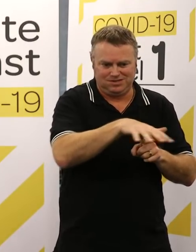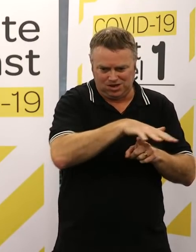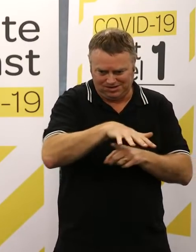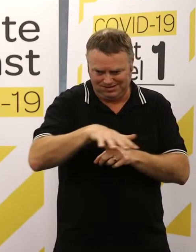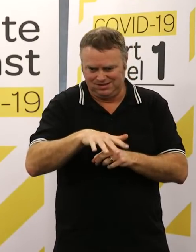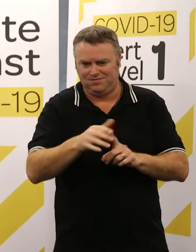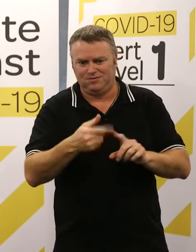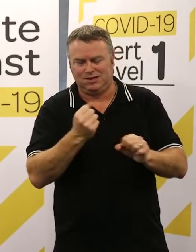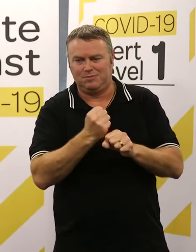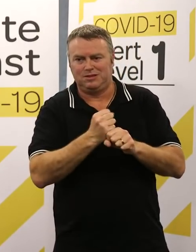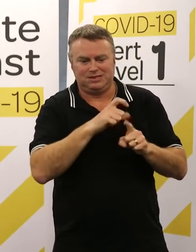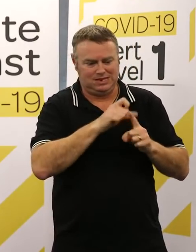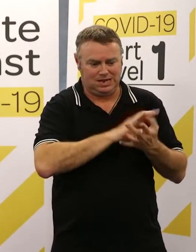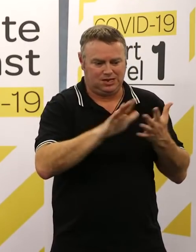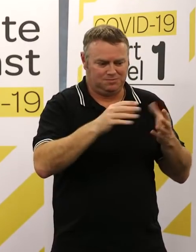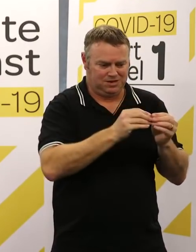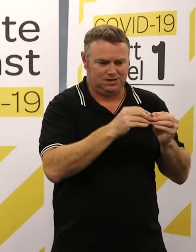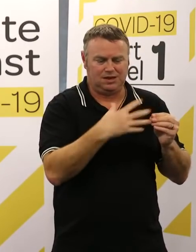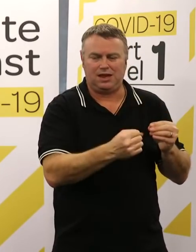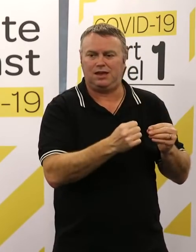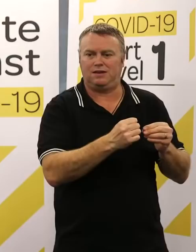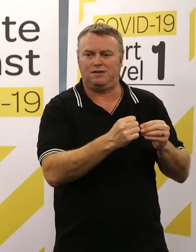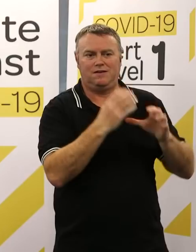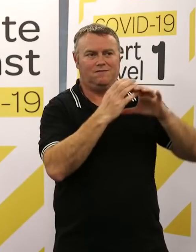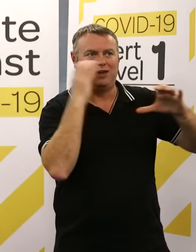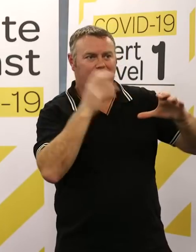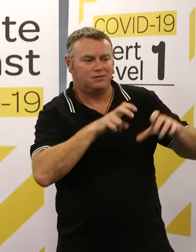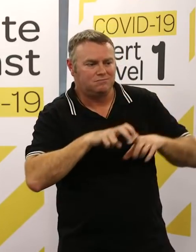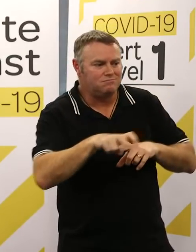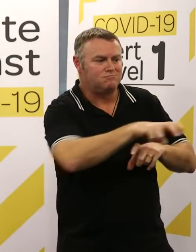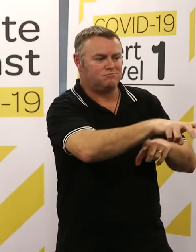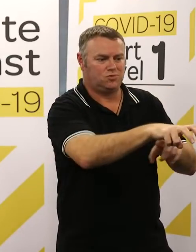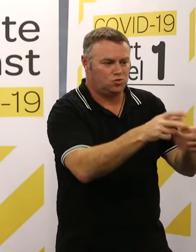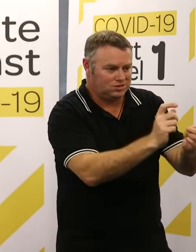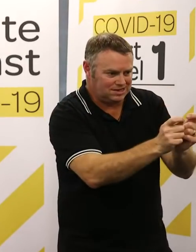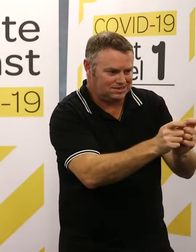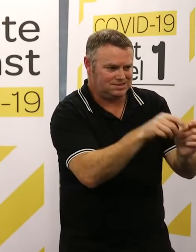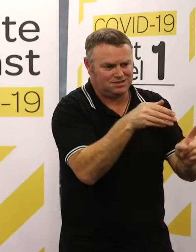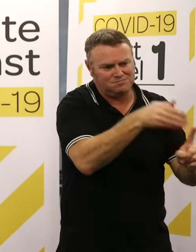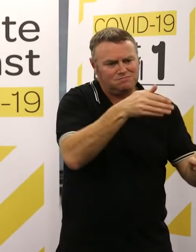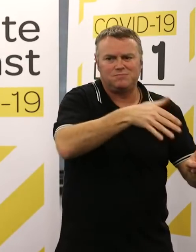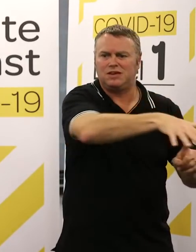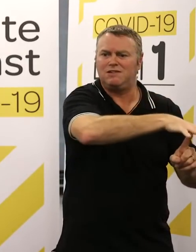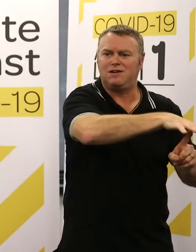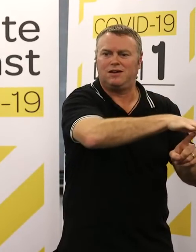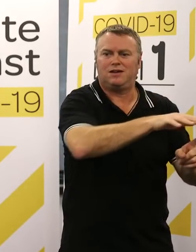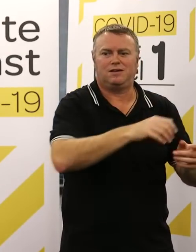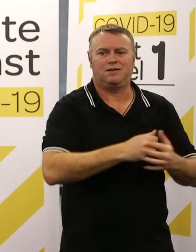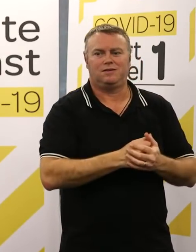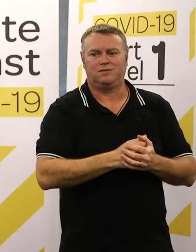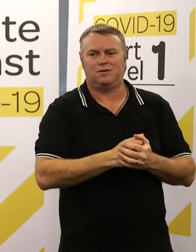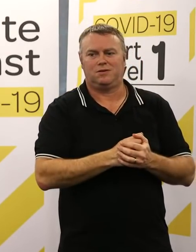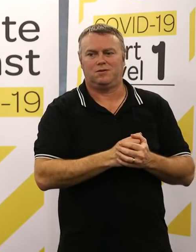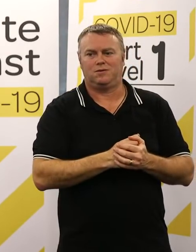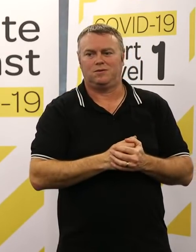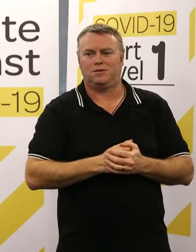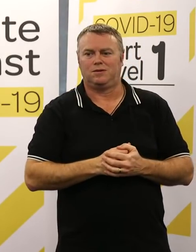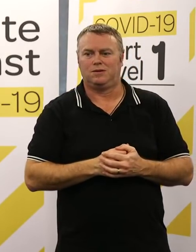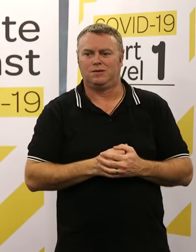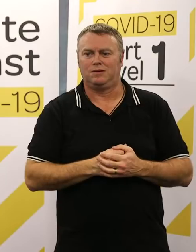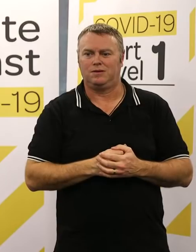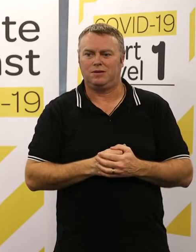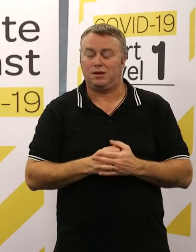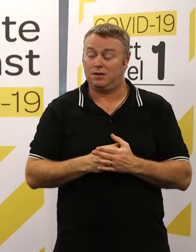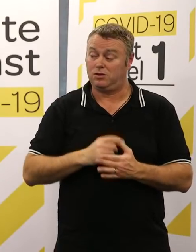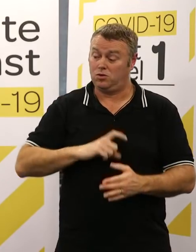that's exactly the sort of approach we would use, is that wide testing to identify any sort of undetected cases. And how confident are you that